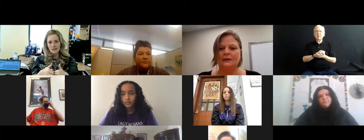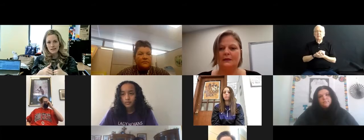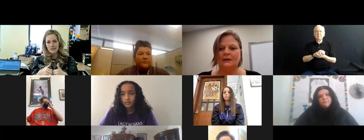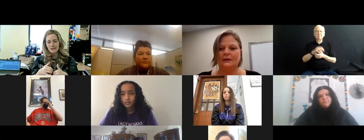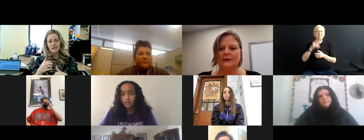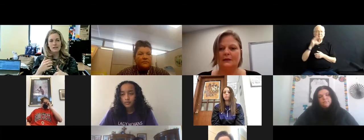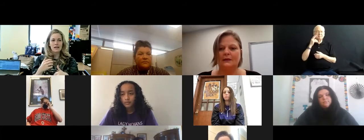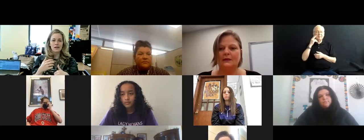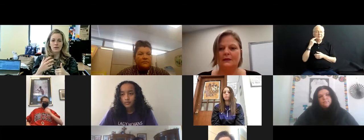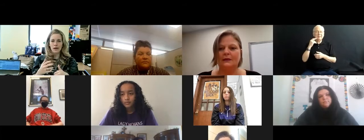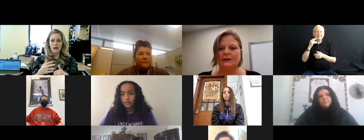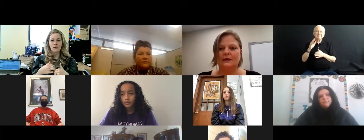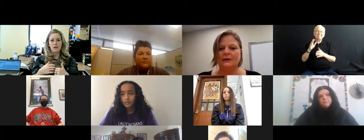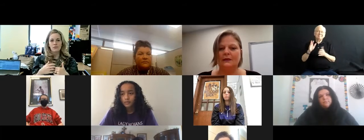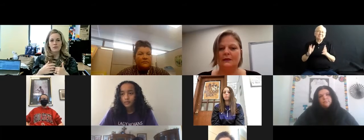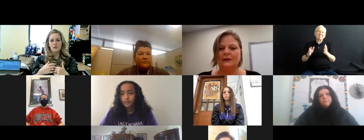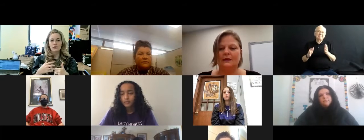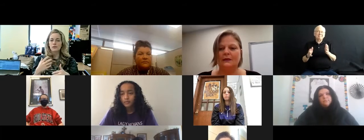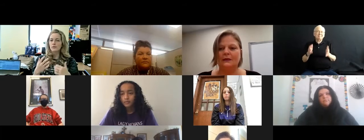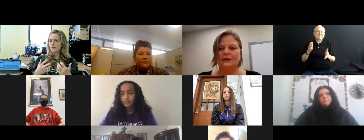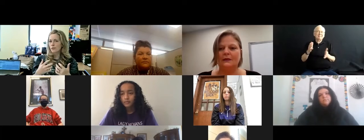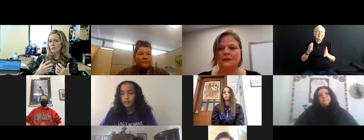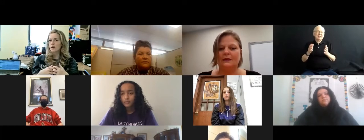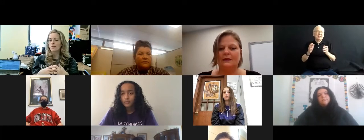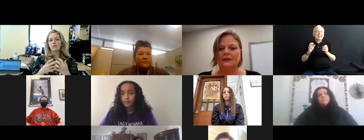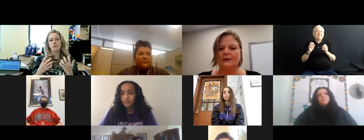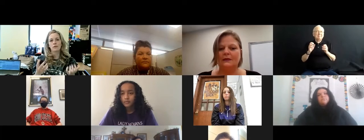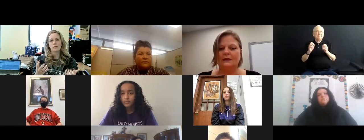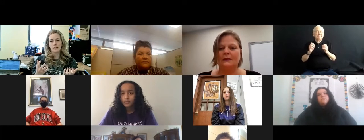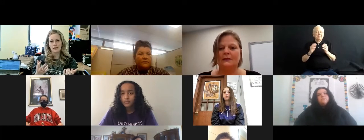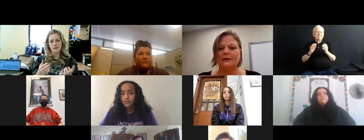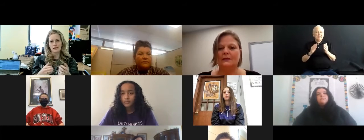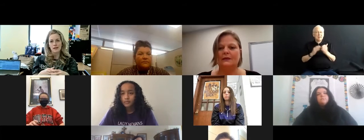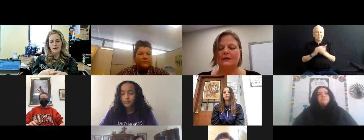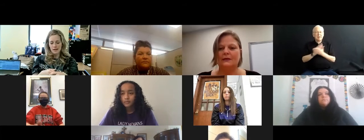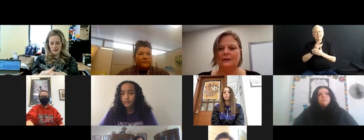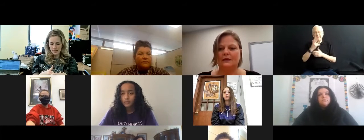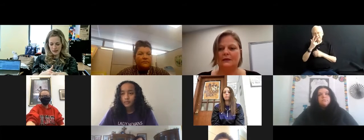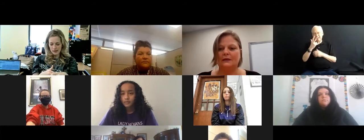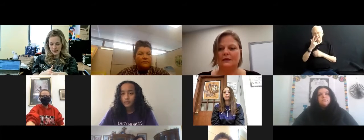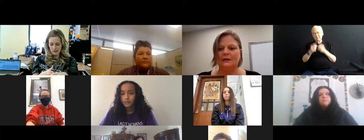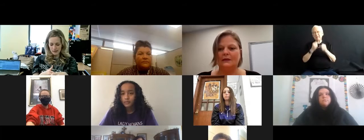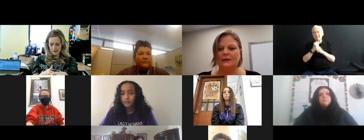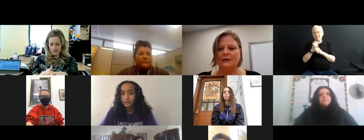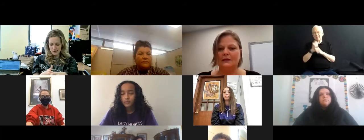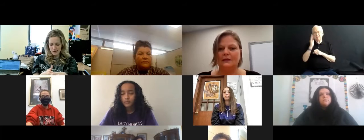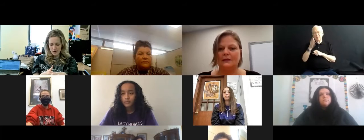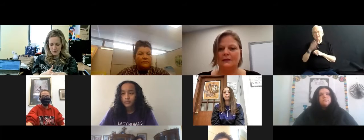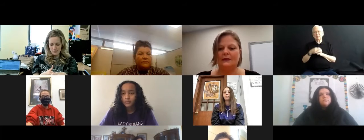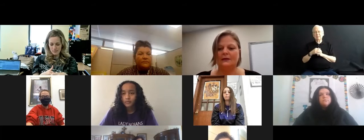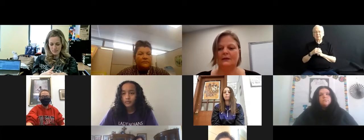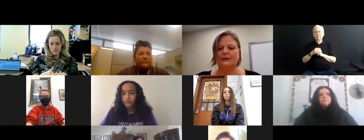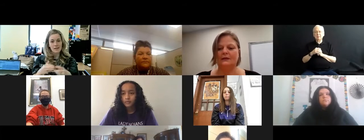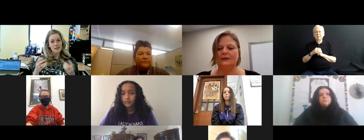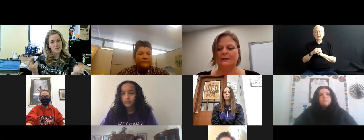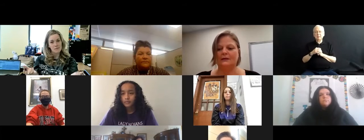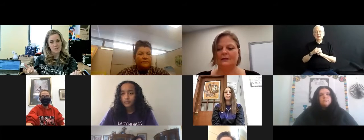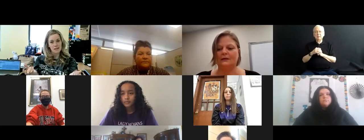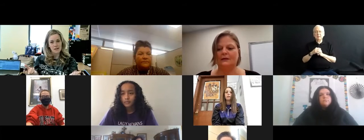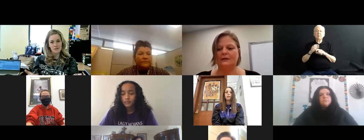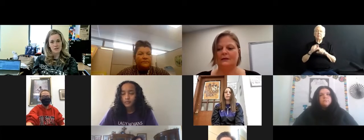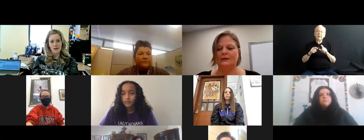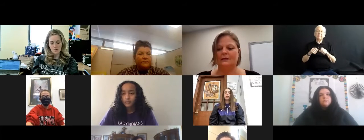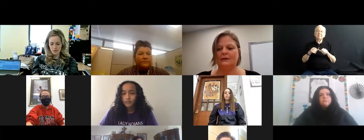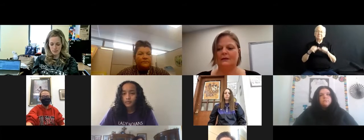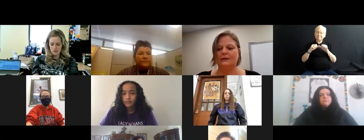of reluctant, and he said, all right, I'll come so his first agreement was I'll come for 3 years. And, but then he ended up